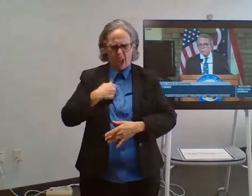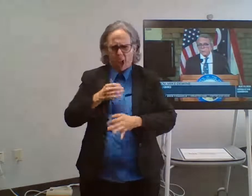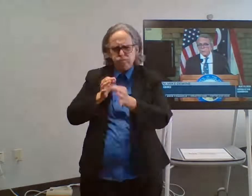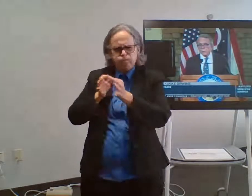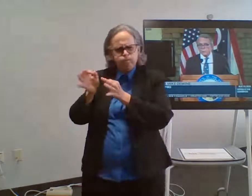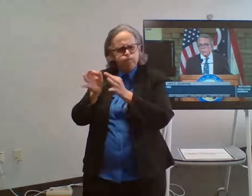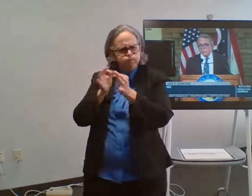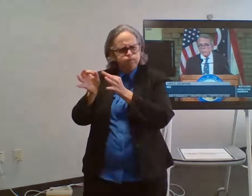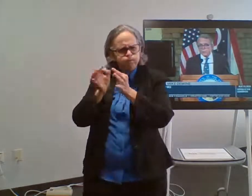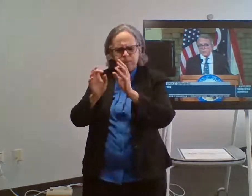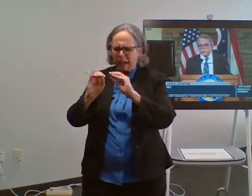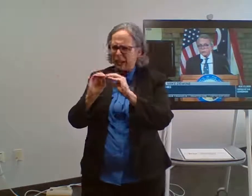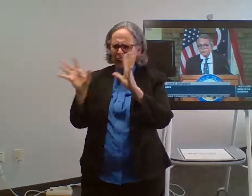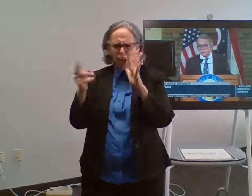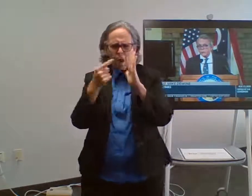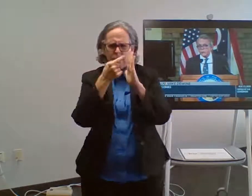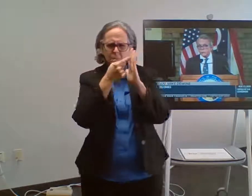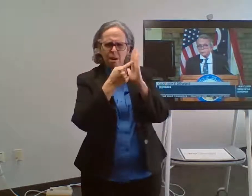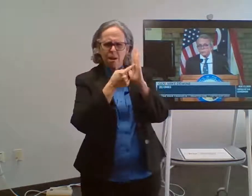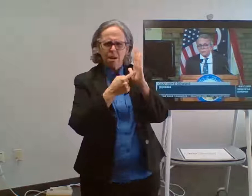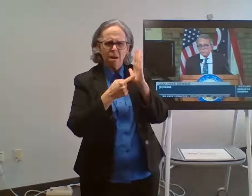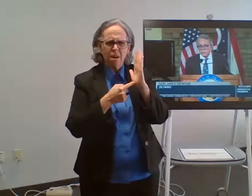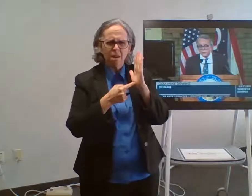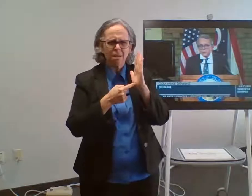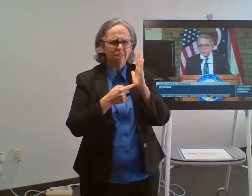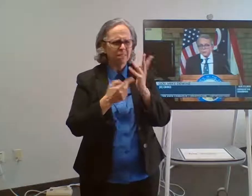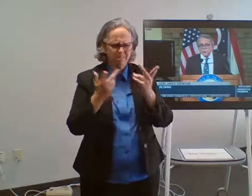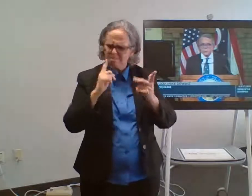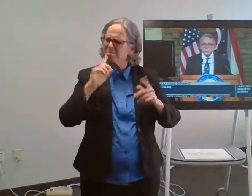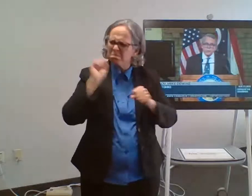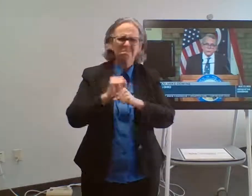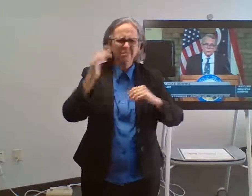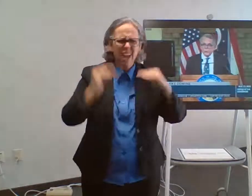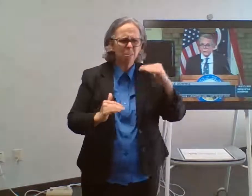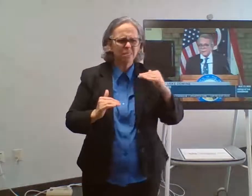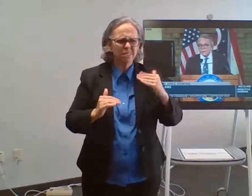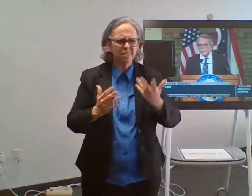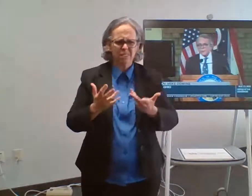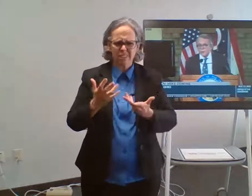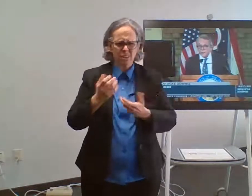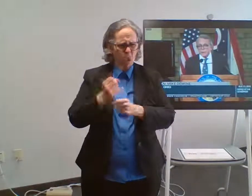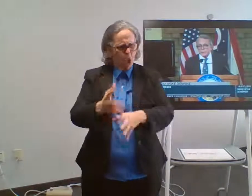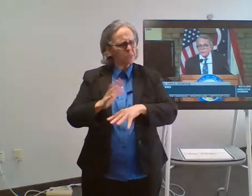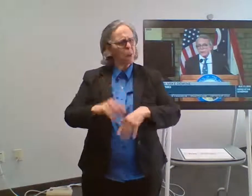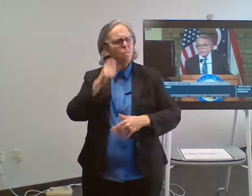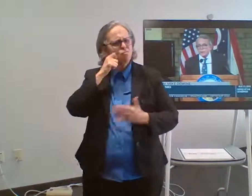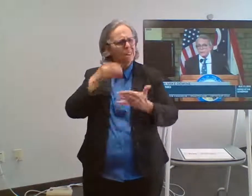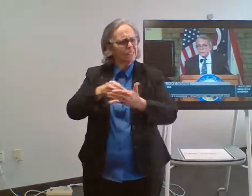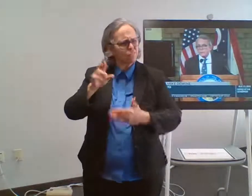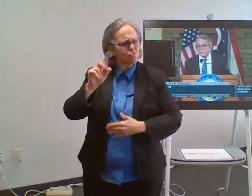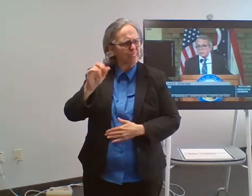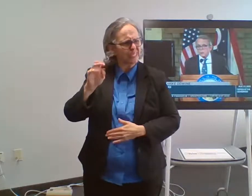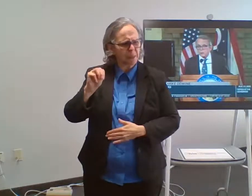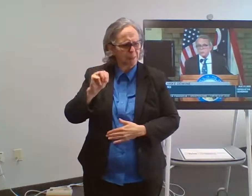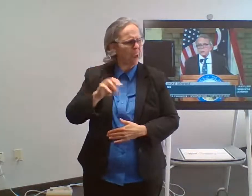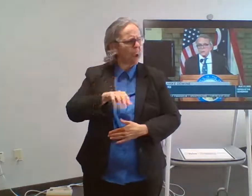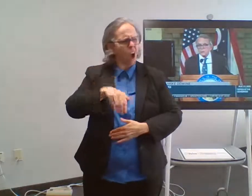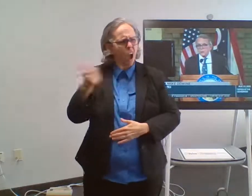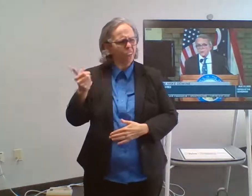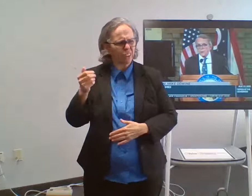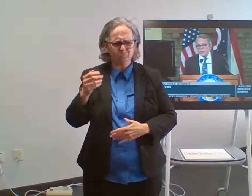you know, there are disparities out there that are caused by racism. There are other disparities that are caused by other things. We have to fix them